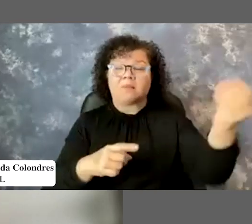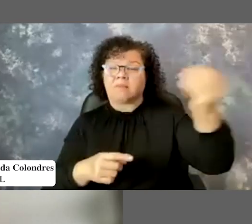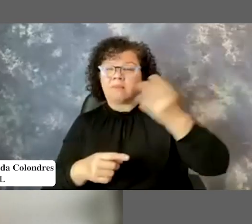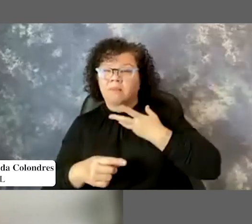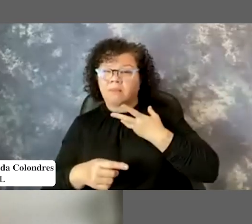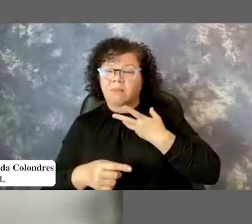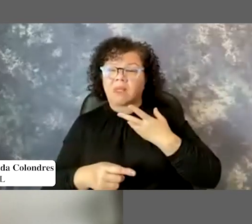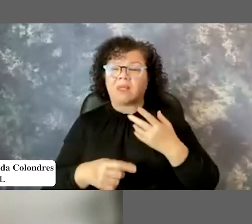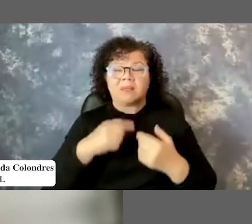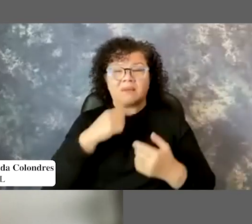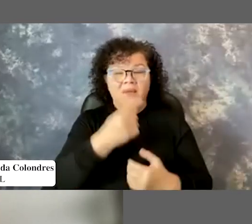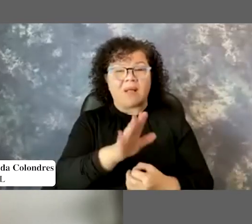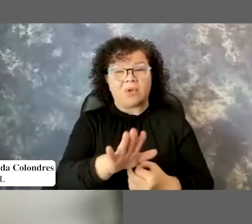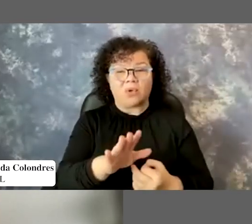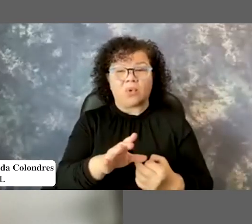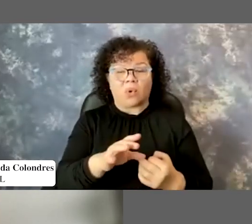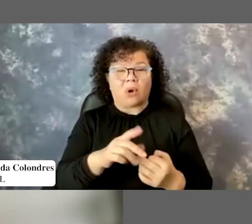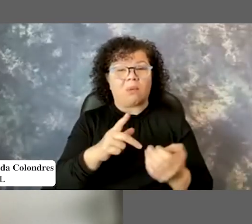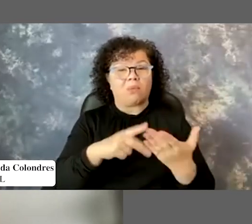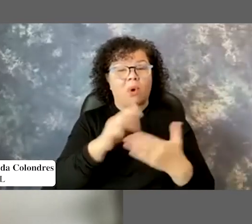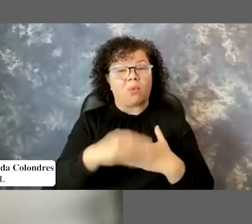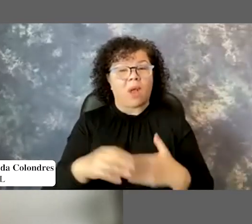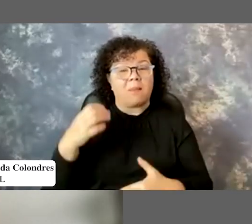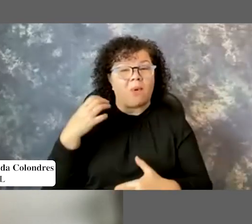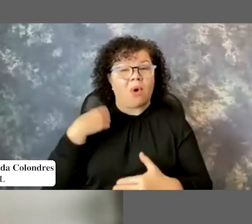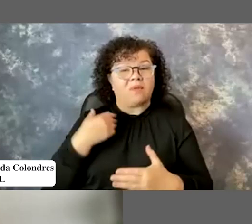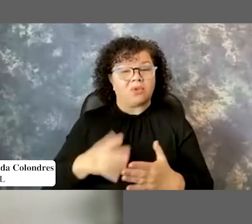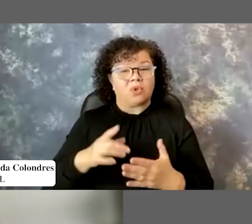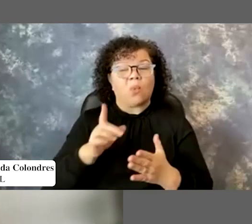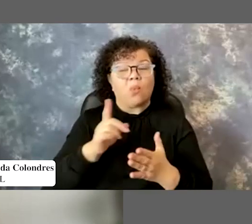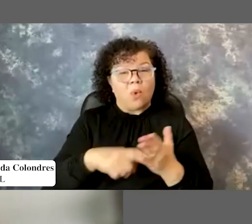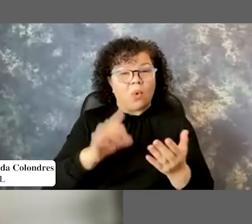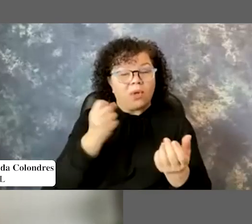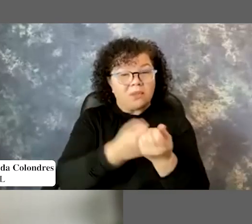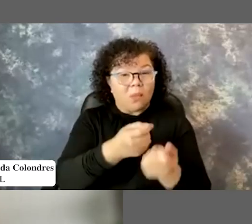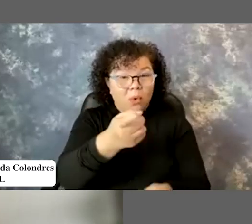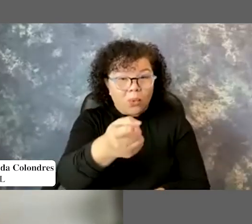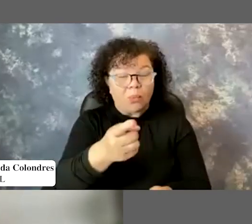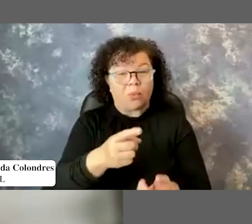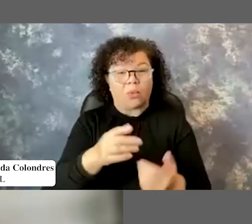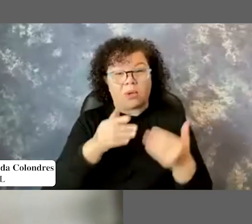your primary program officer what would support you going forward.